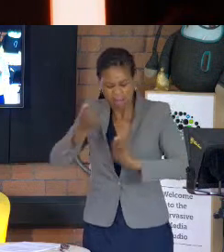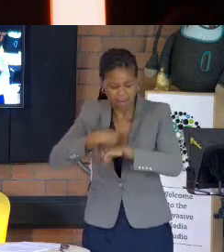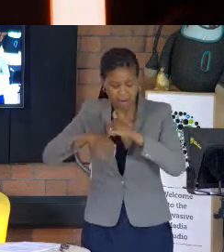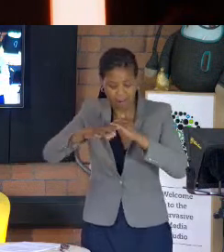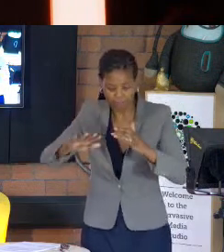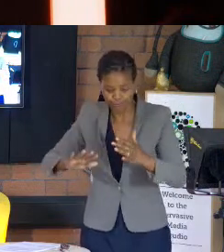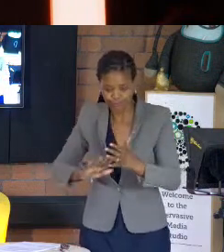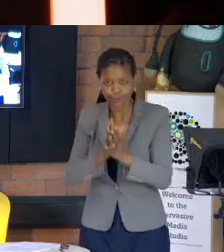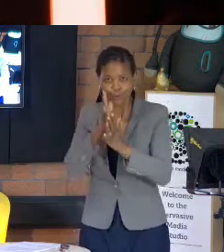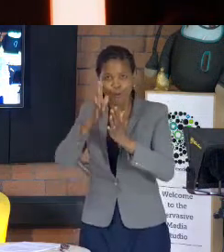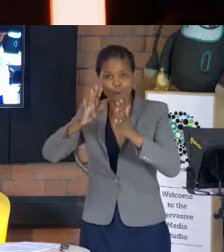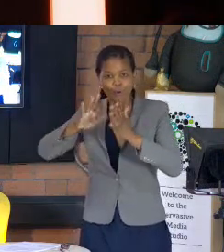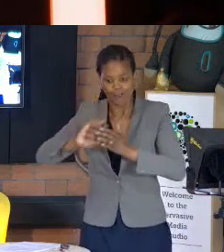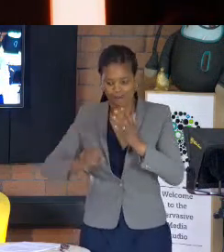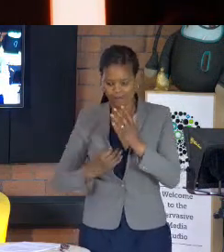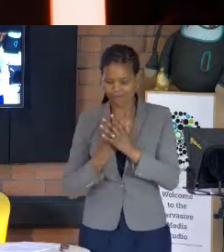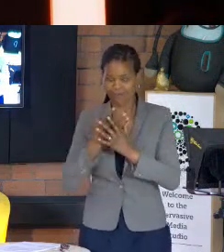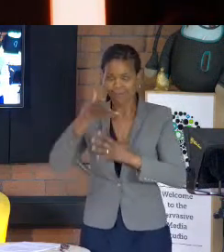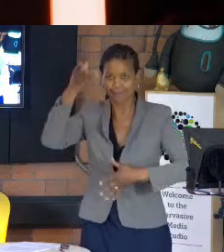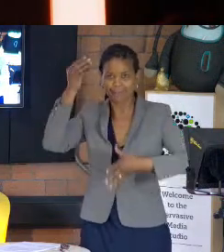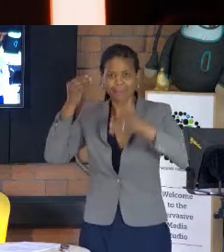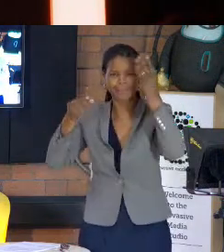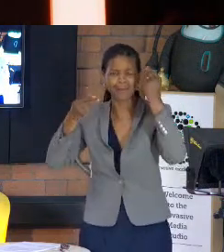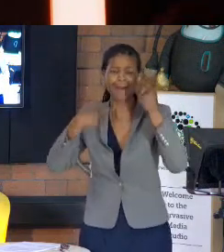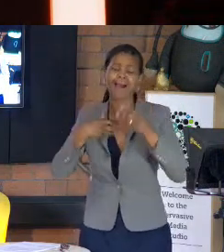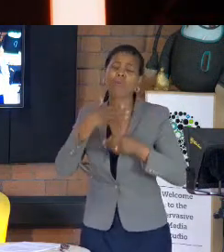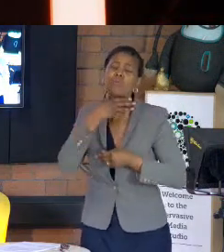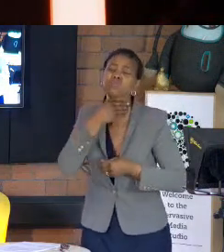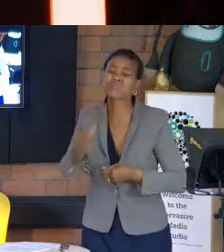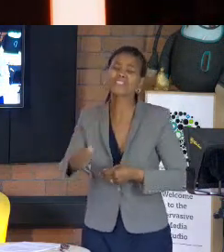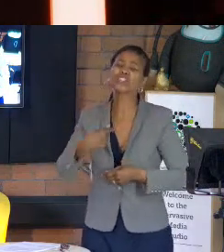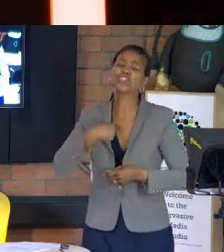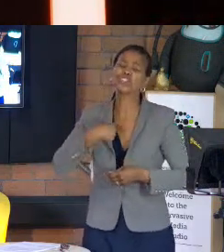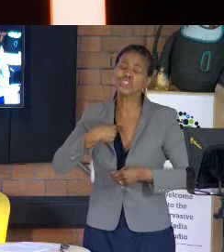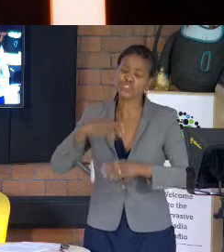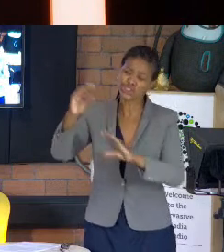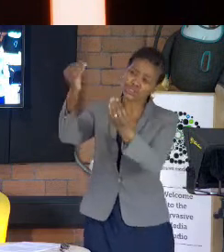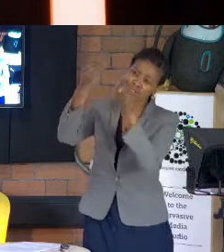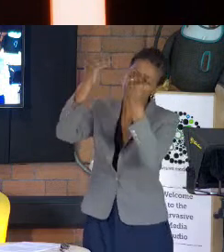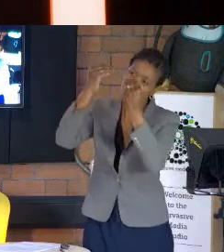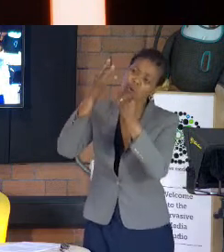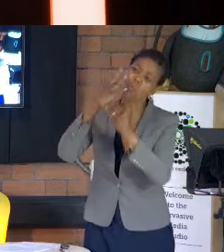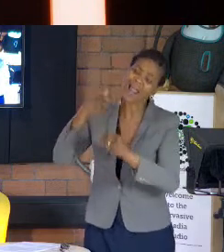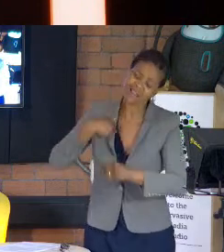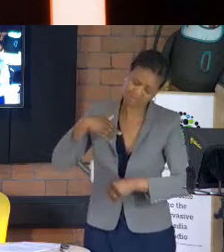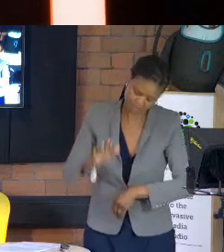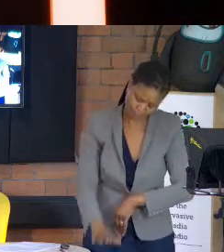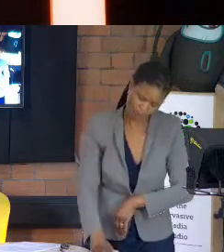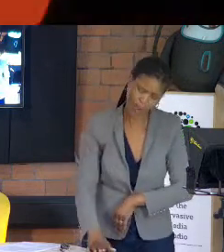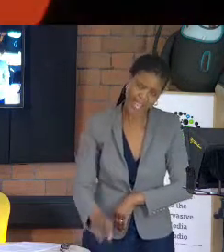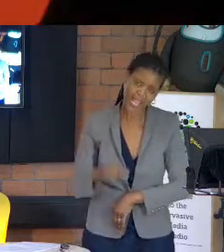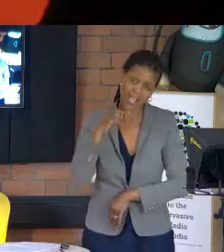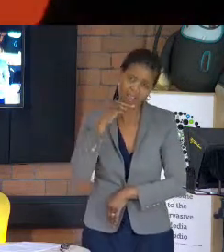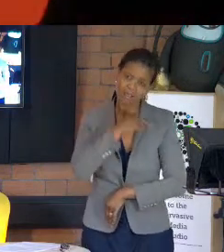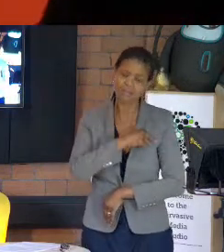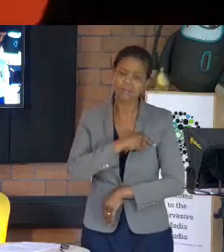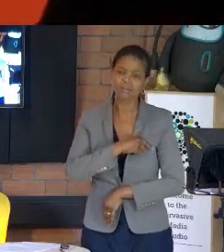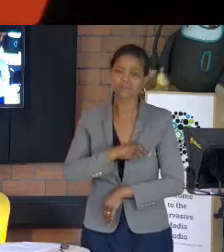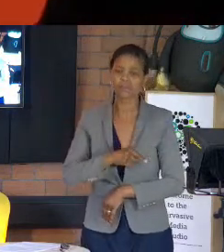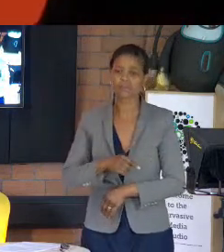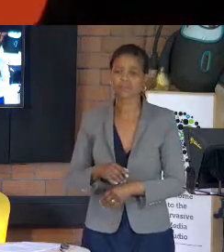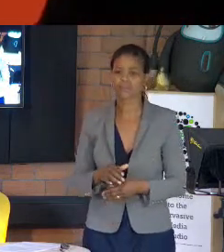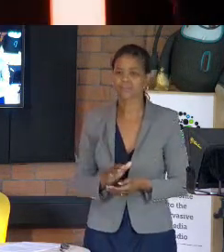I just wish they had taught to me when I was a boy.